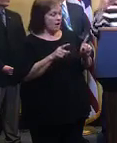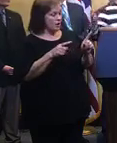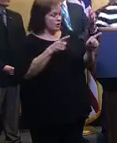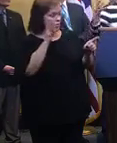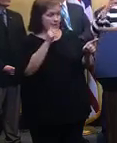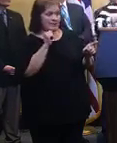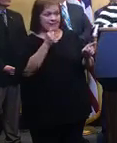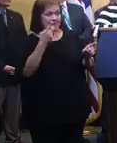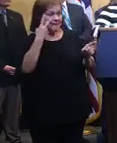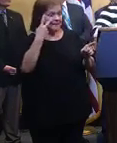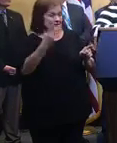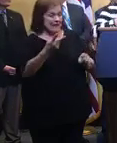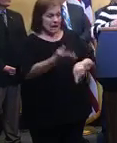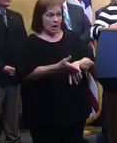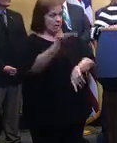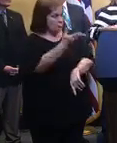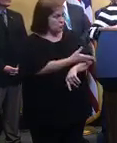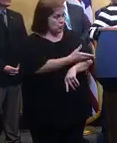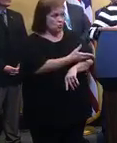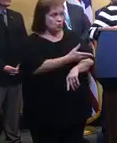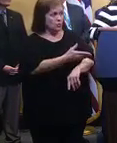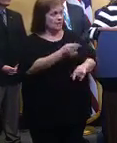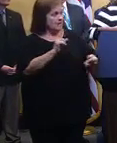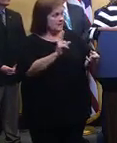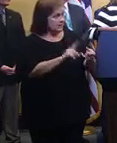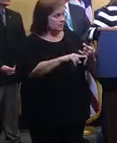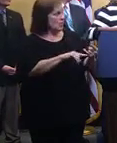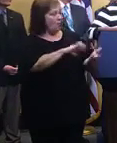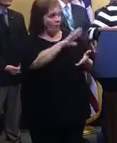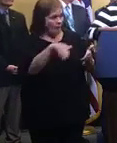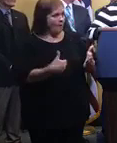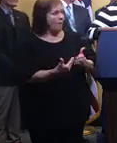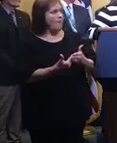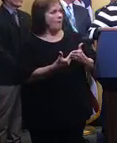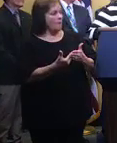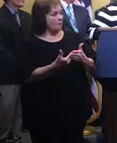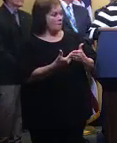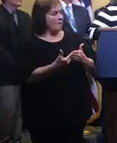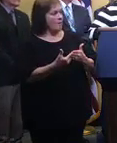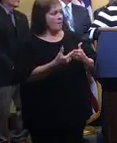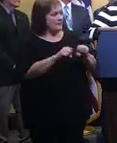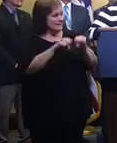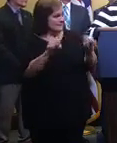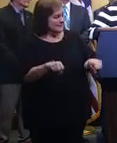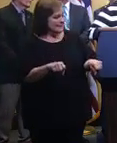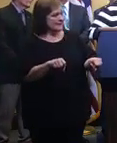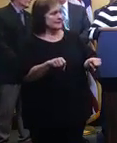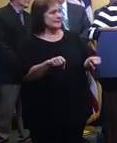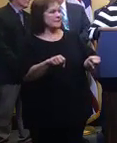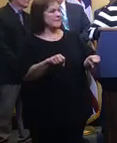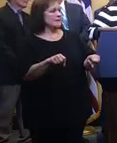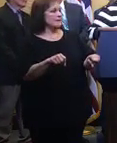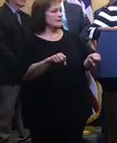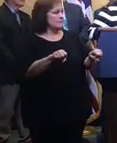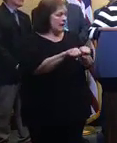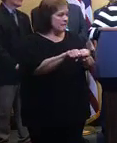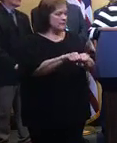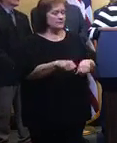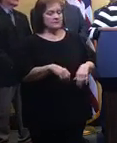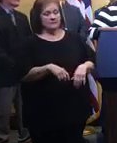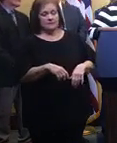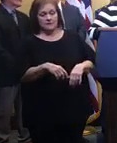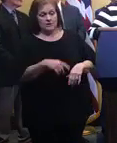as intended, you know, as a whole. And also just looking at science with this, looking at the